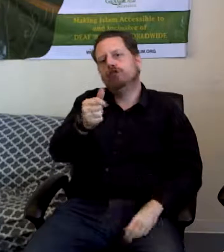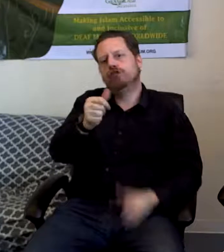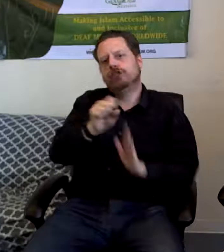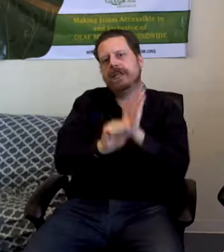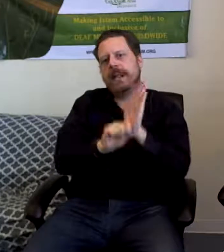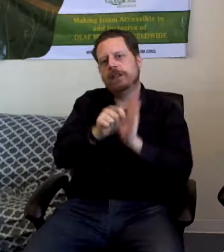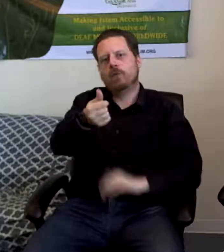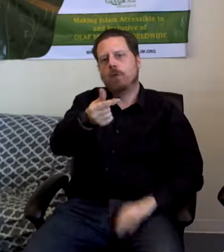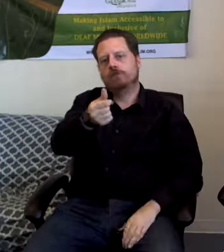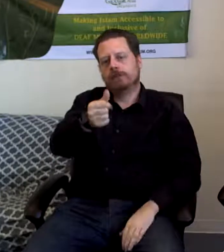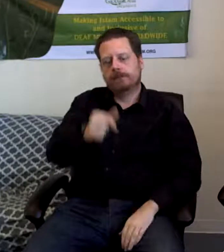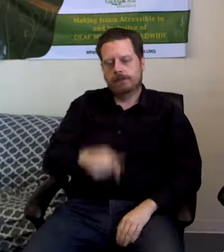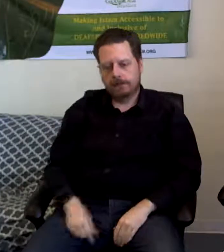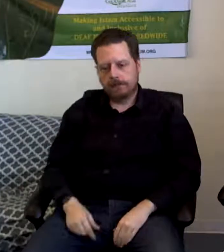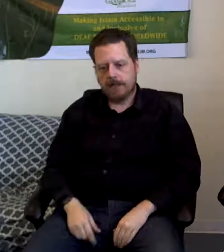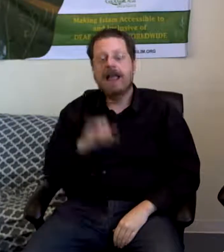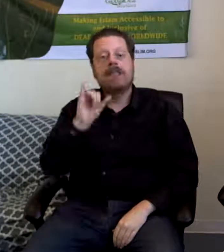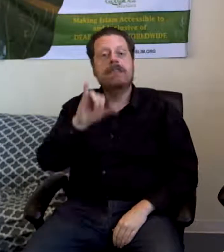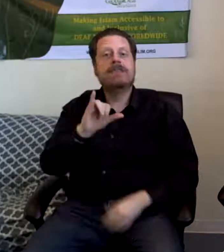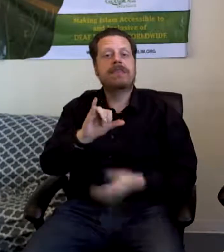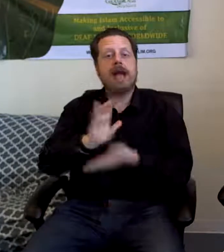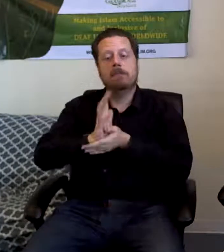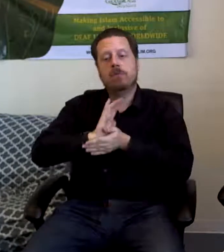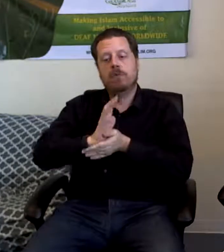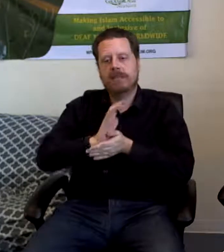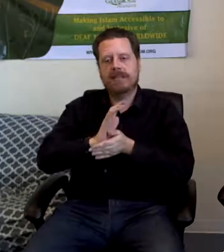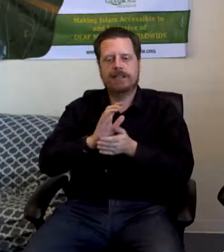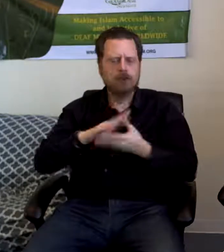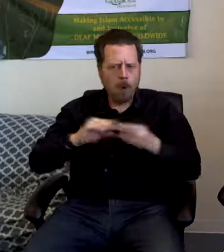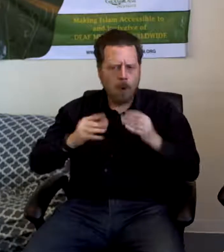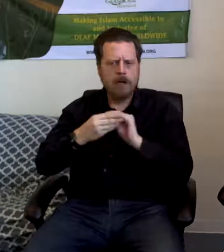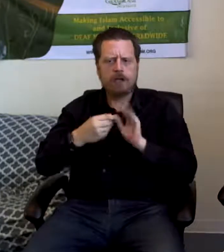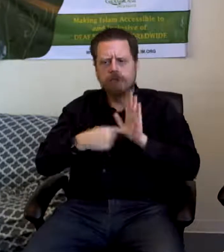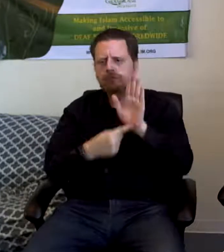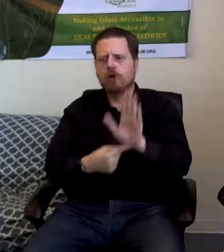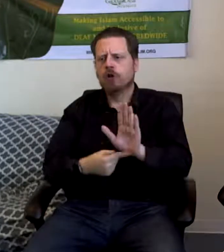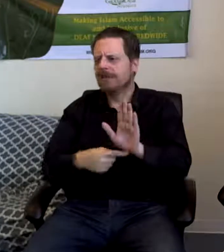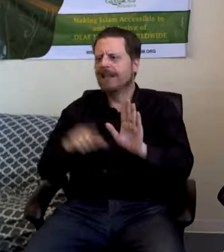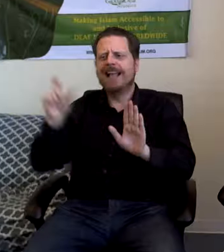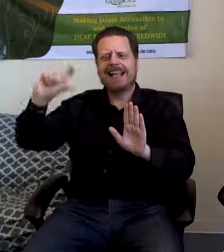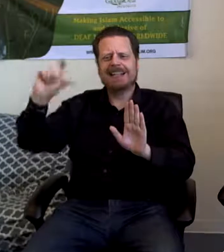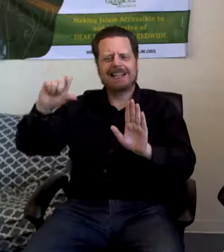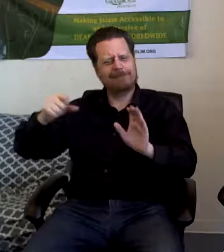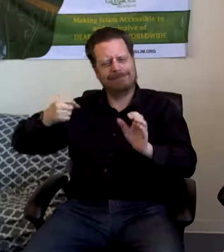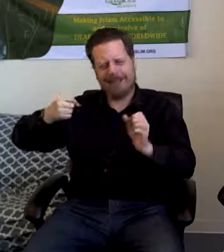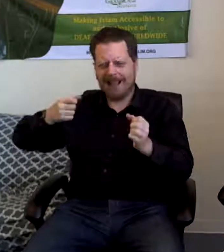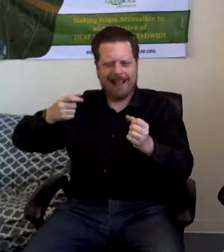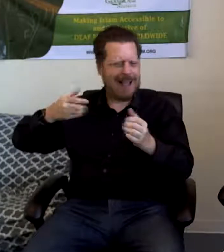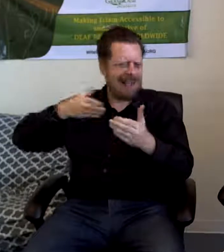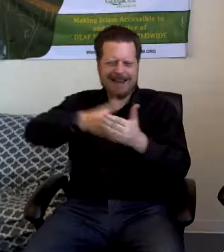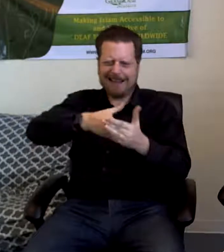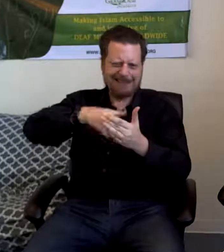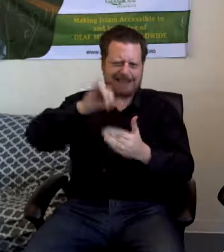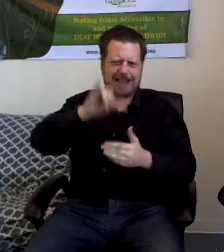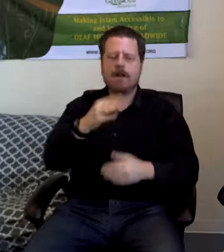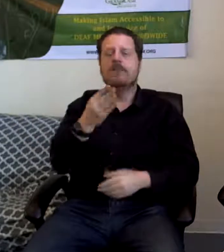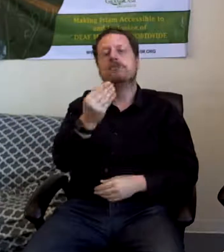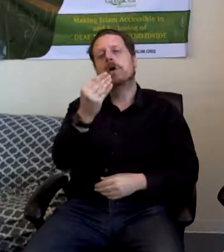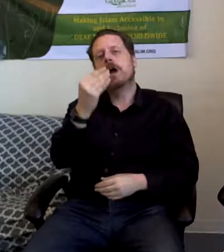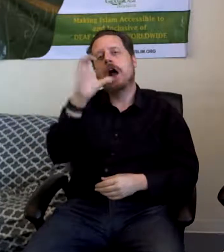That is a story that illustrates what Islam stood against from the beginning. 1400